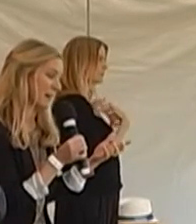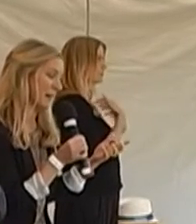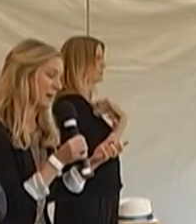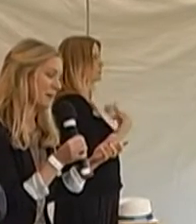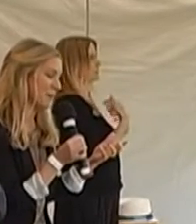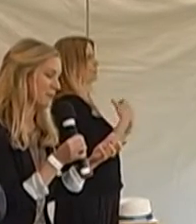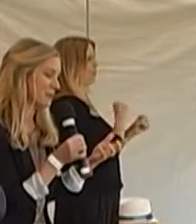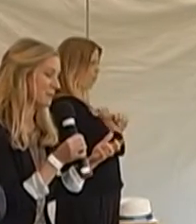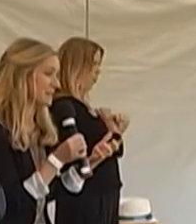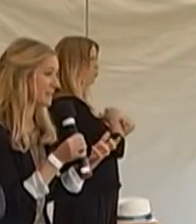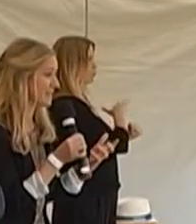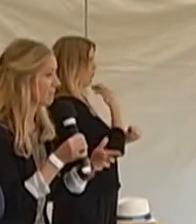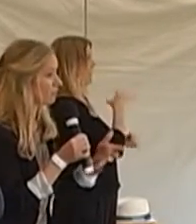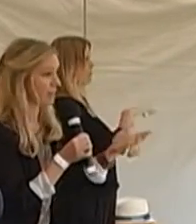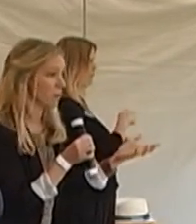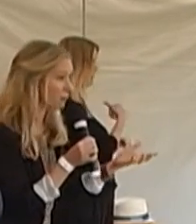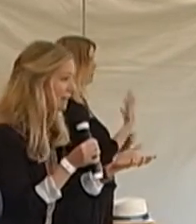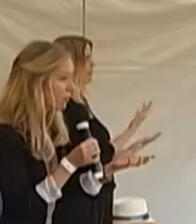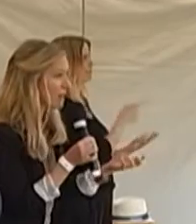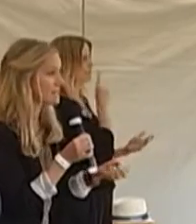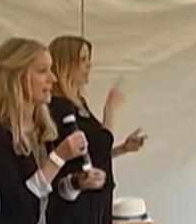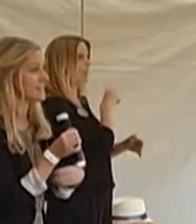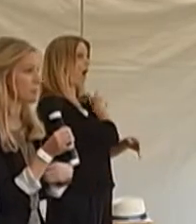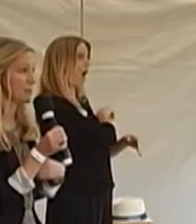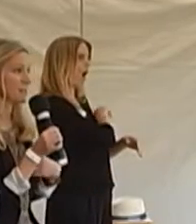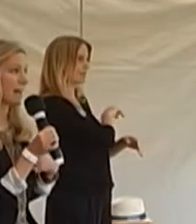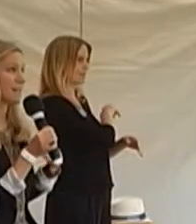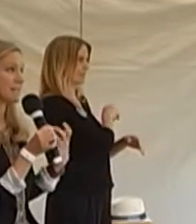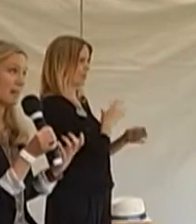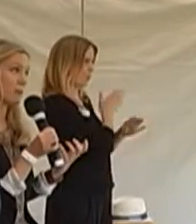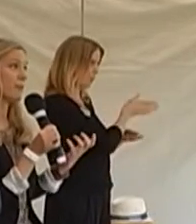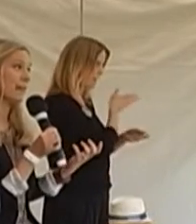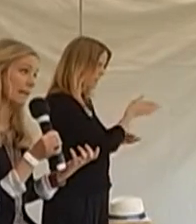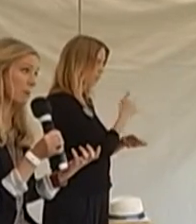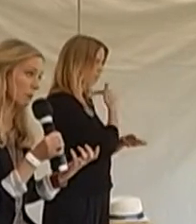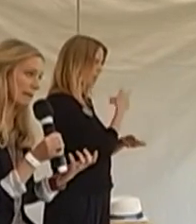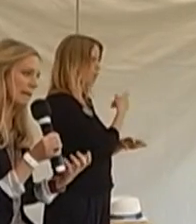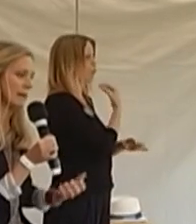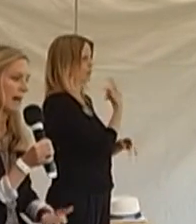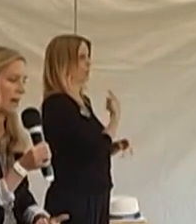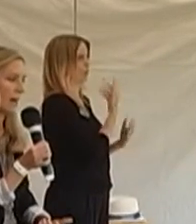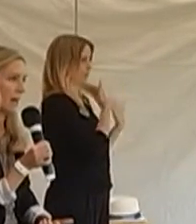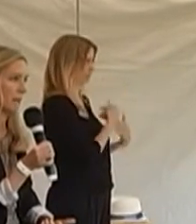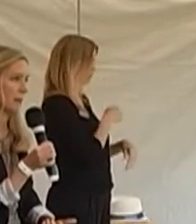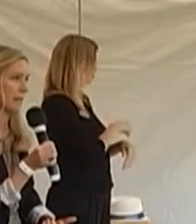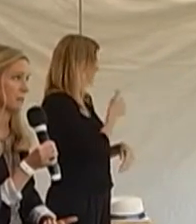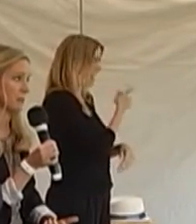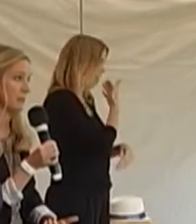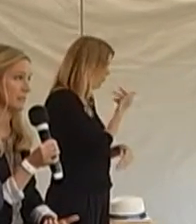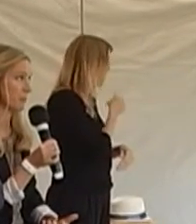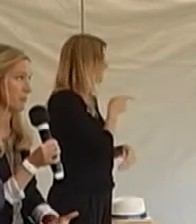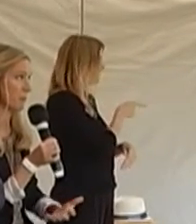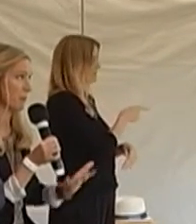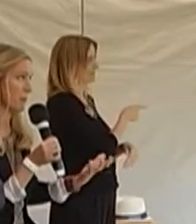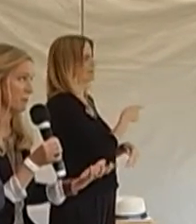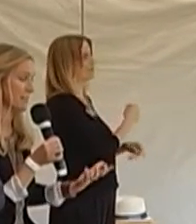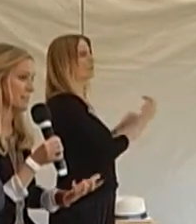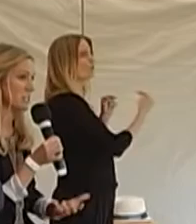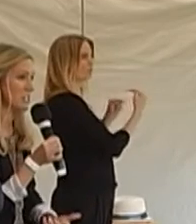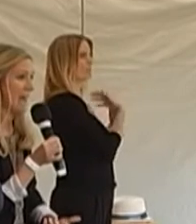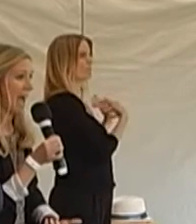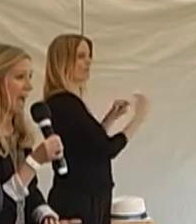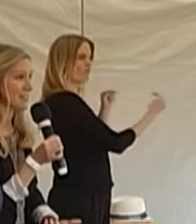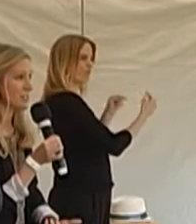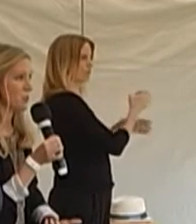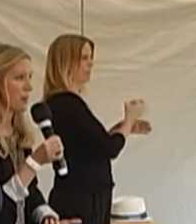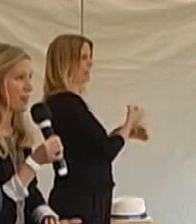receptive. If somebody says they're not feeling great, antidepressants are handed out fairly liberally, in my experience from my